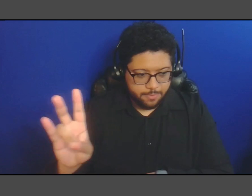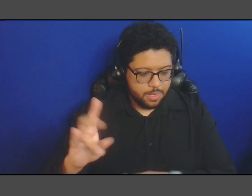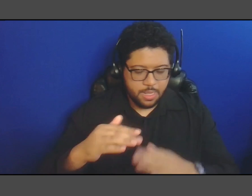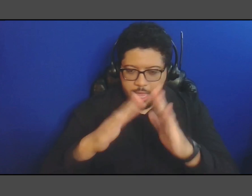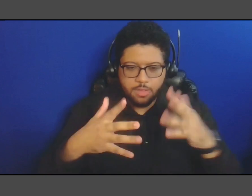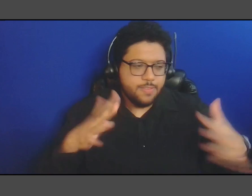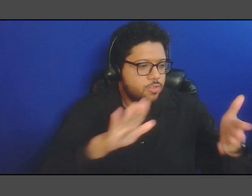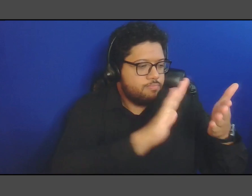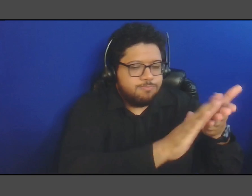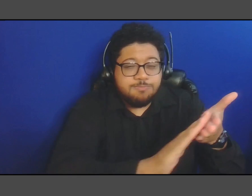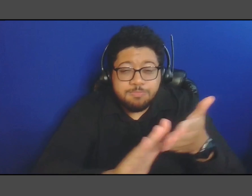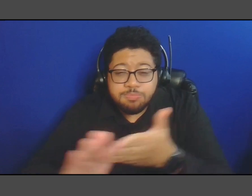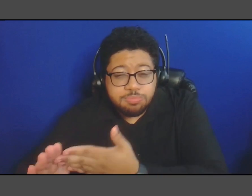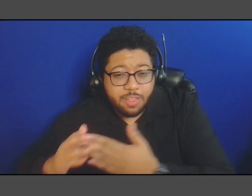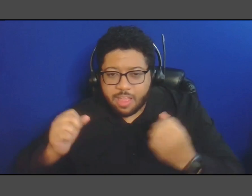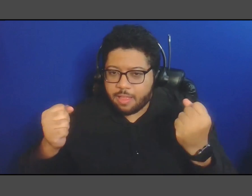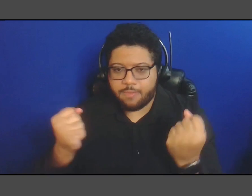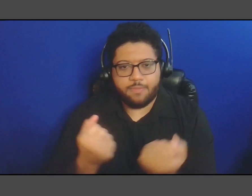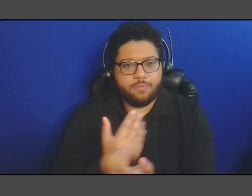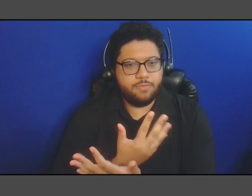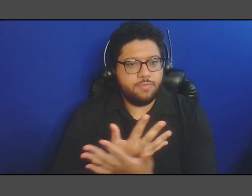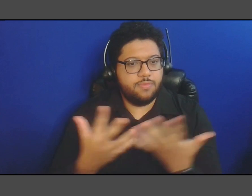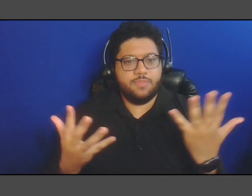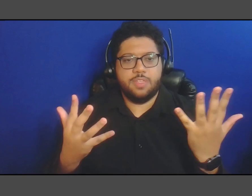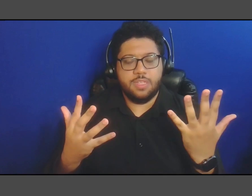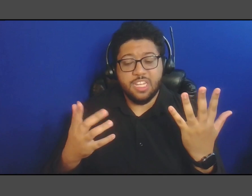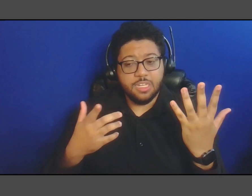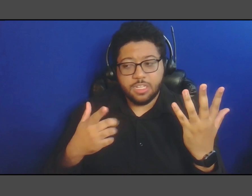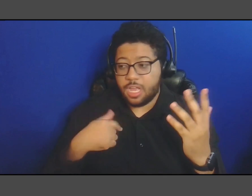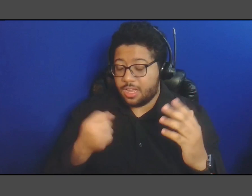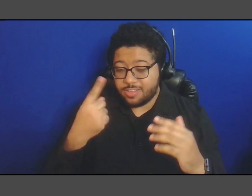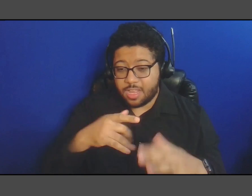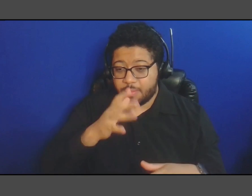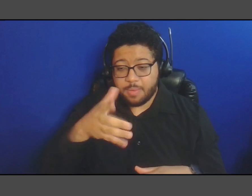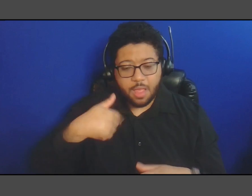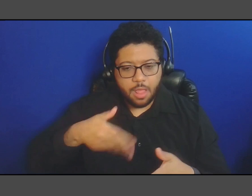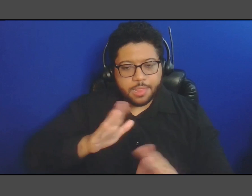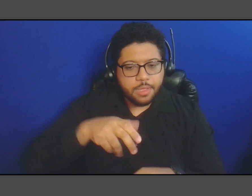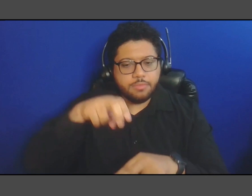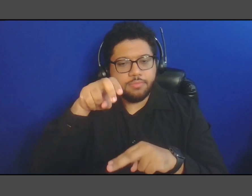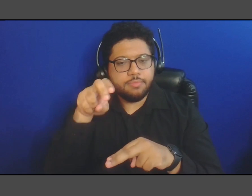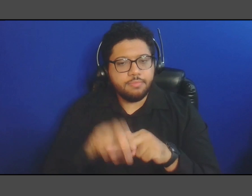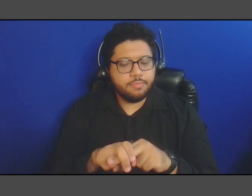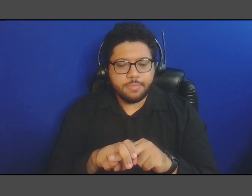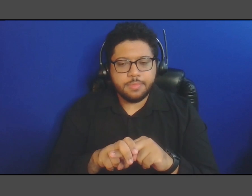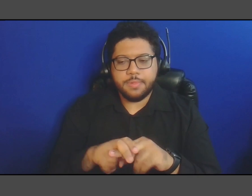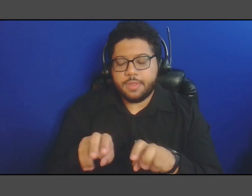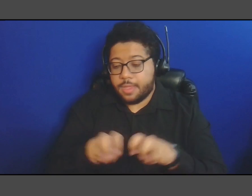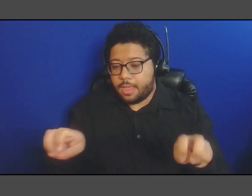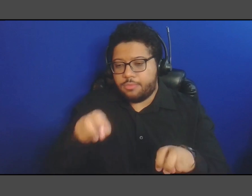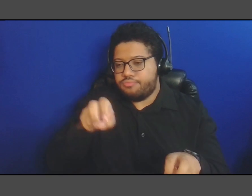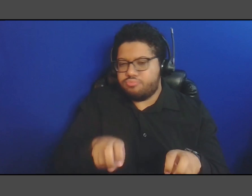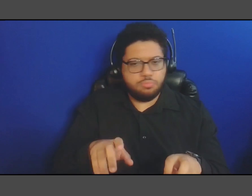was just, you couldn't sit on the couch because you would mess it up. You couldn't, she